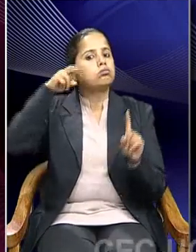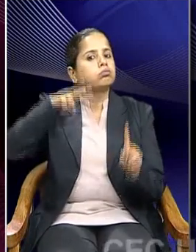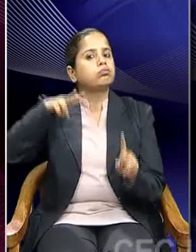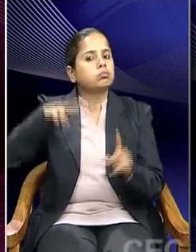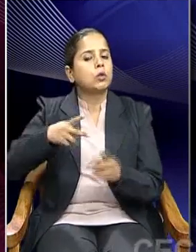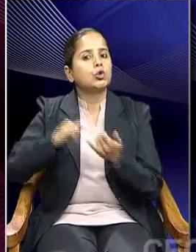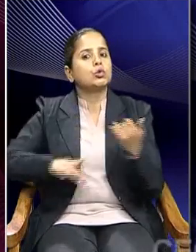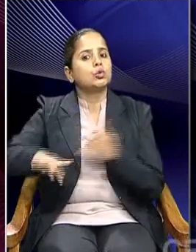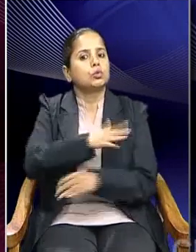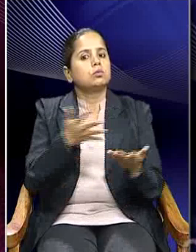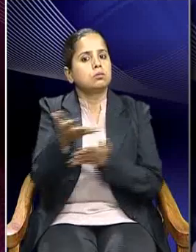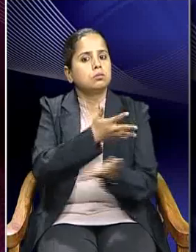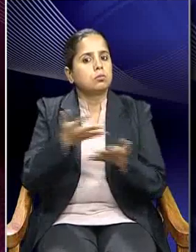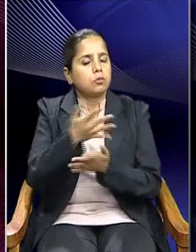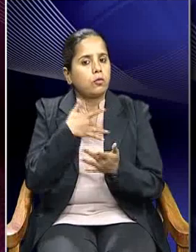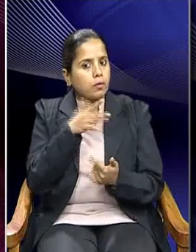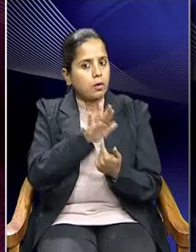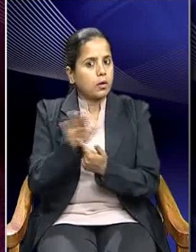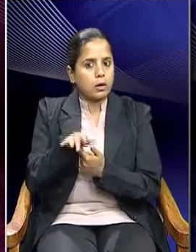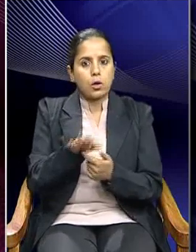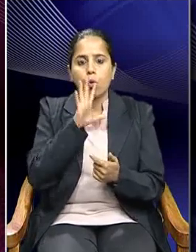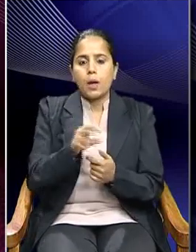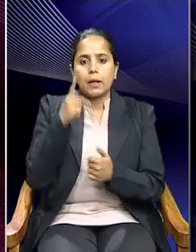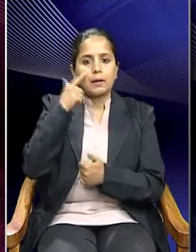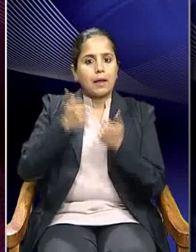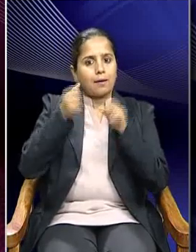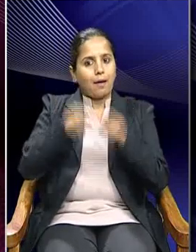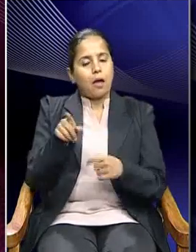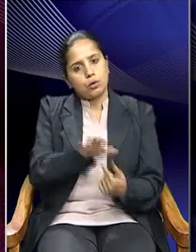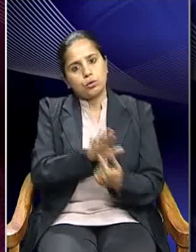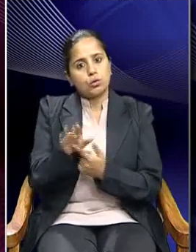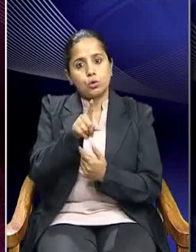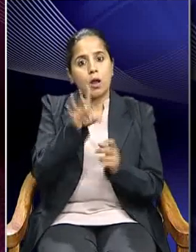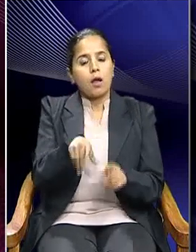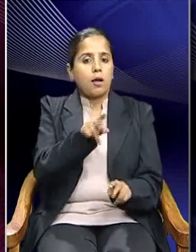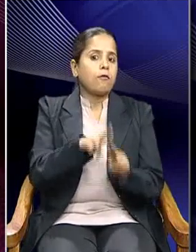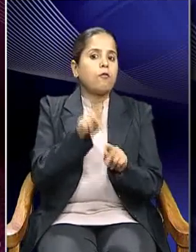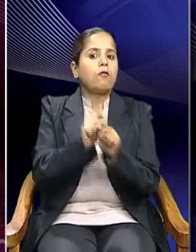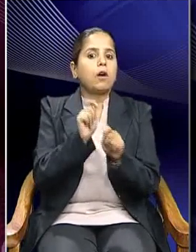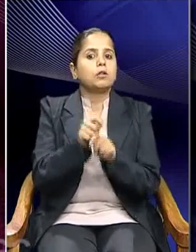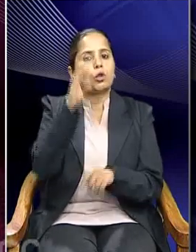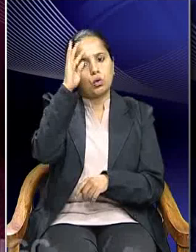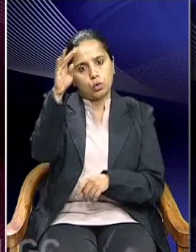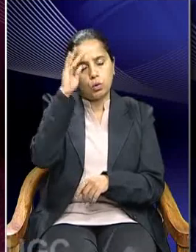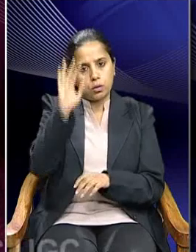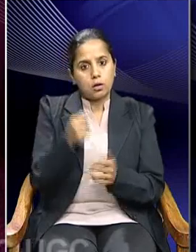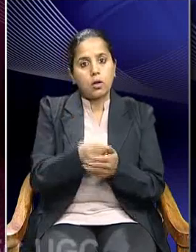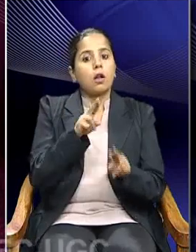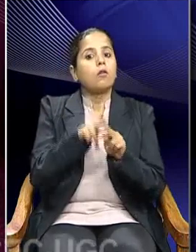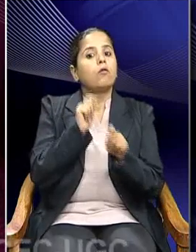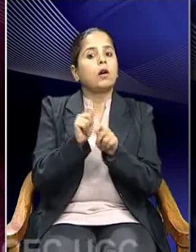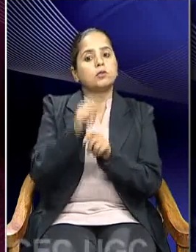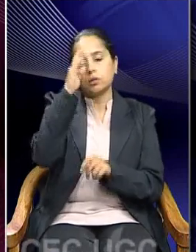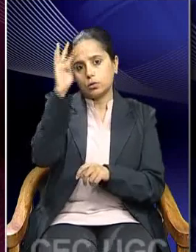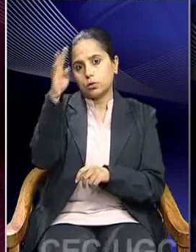interaction and create a testable proposition. So, you have a functional theory. So, the functional